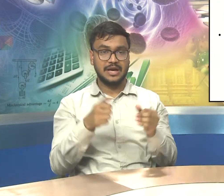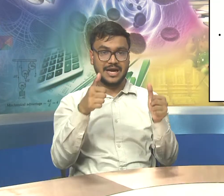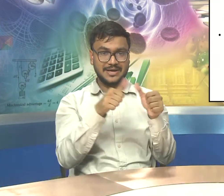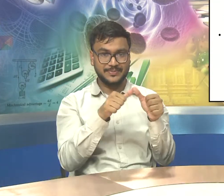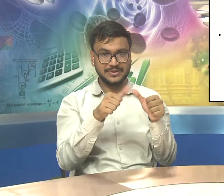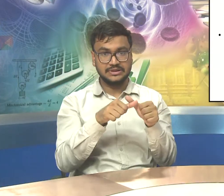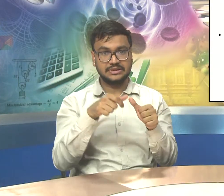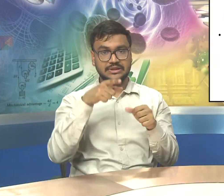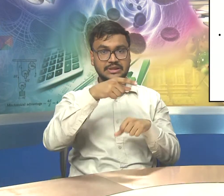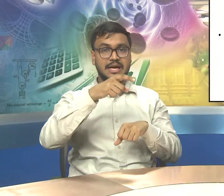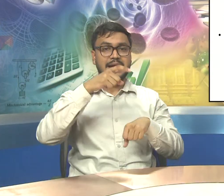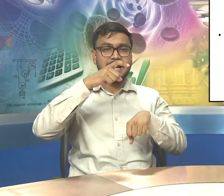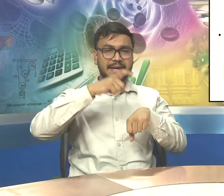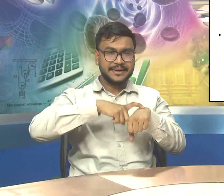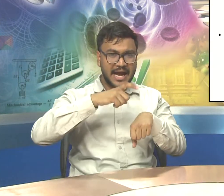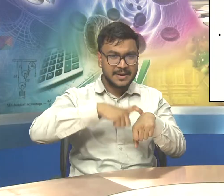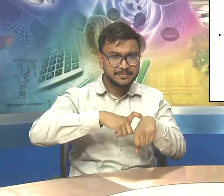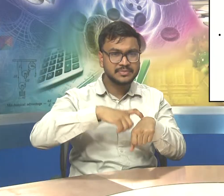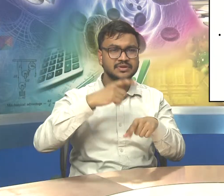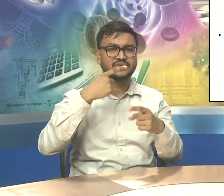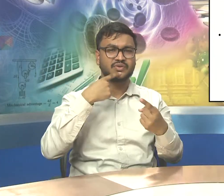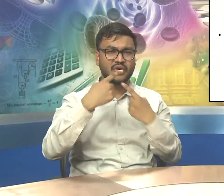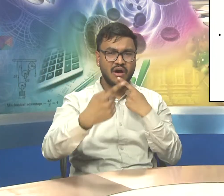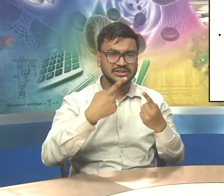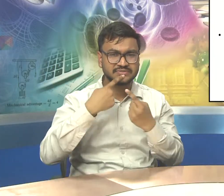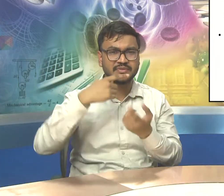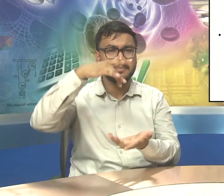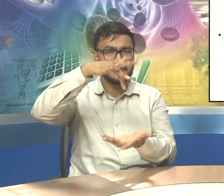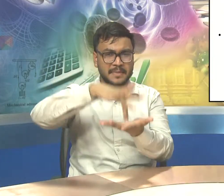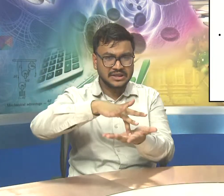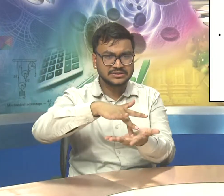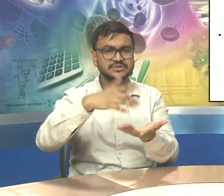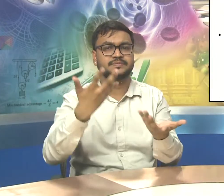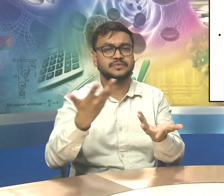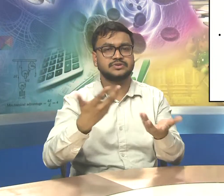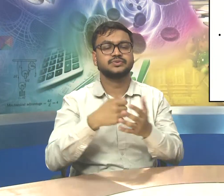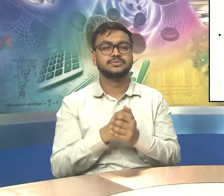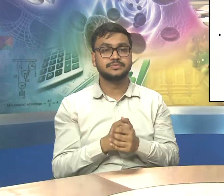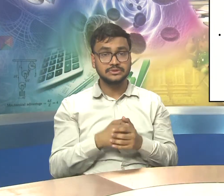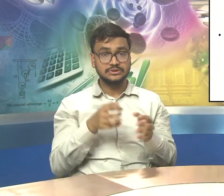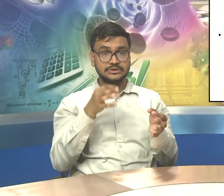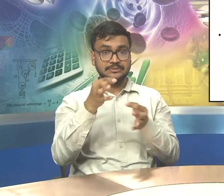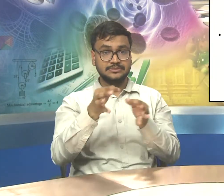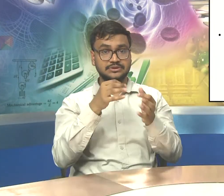First use of language was talking about different times and places.